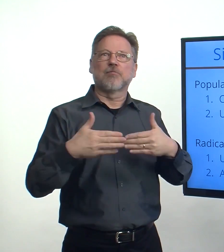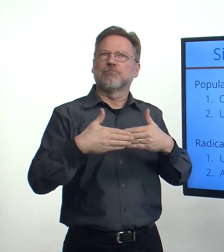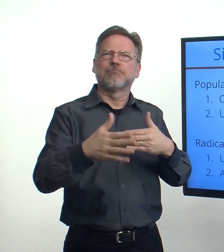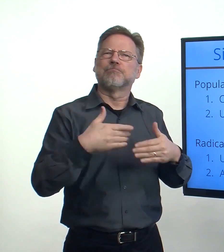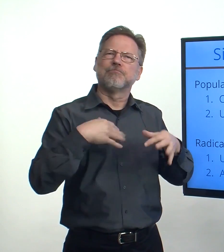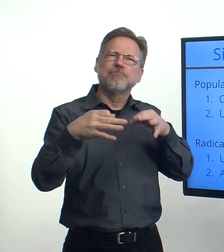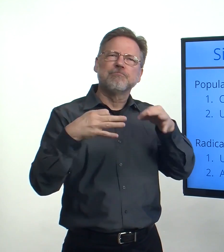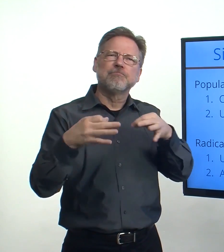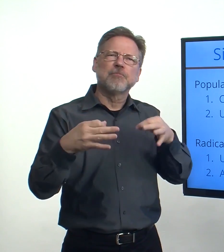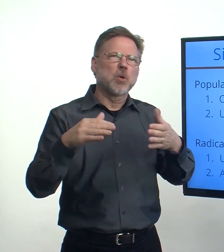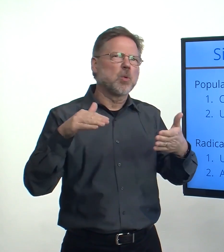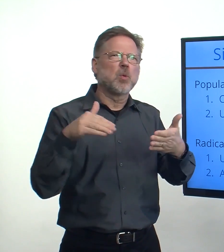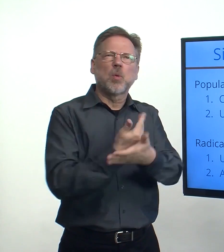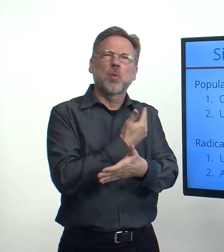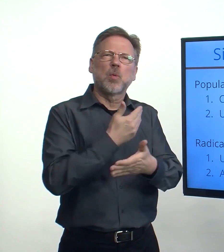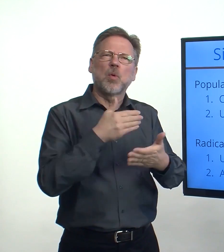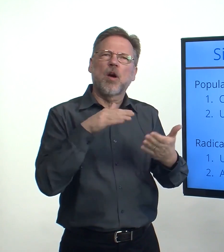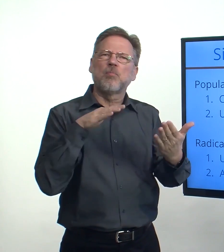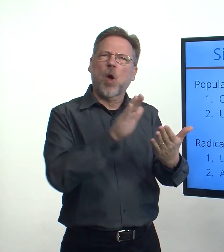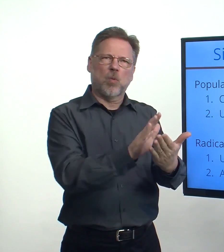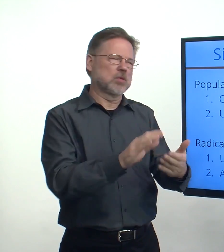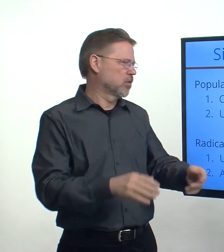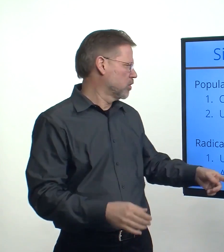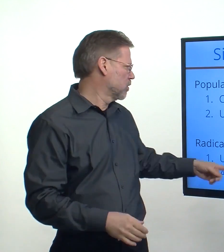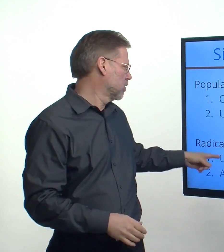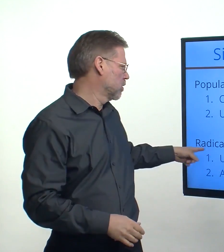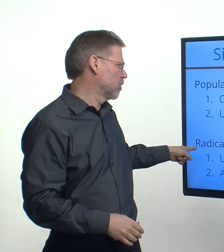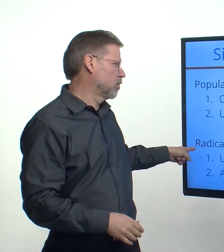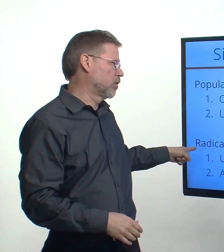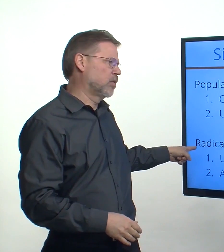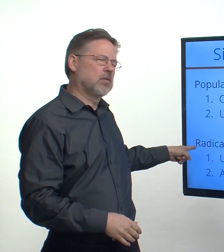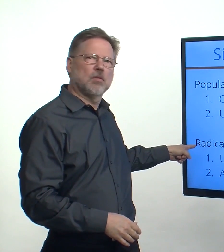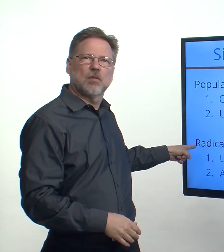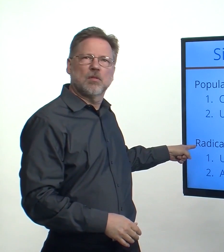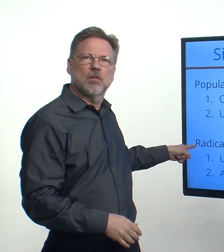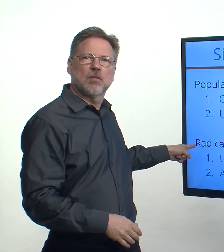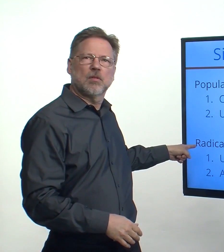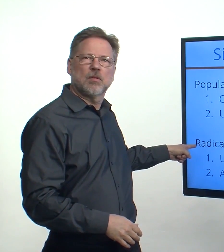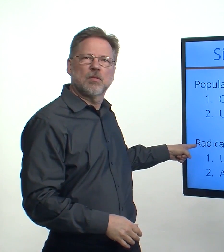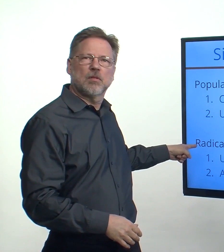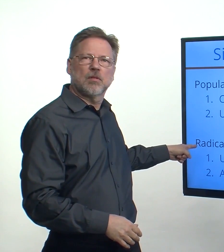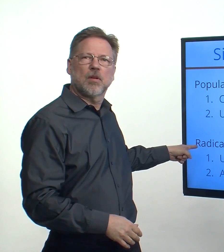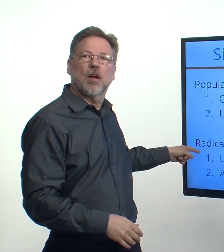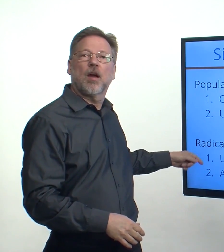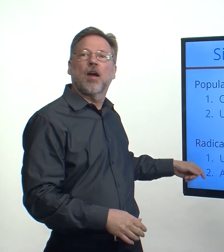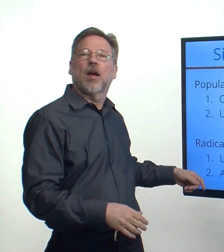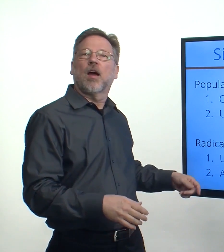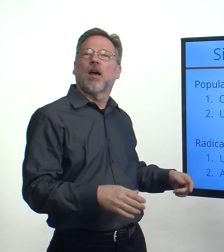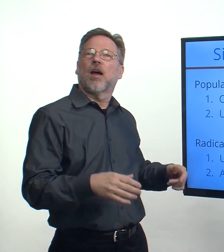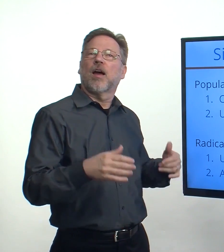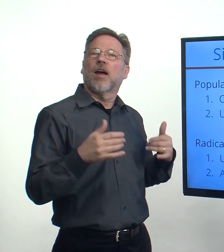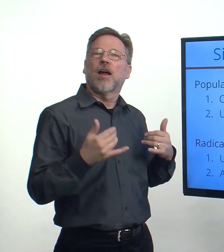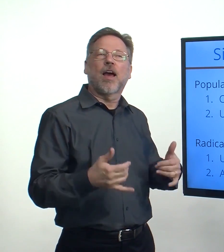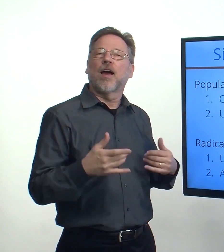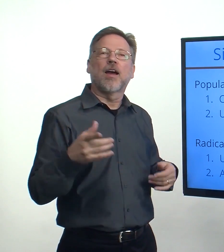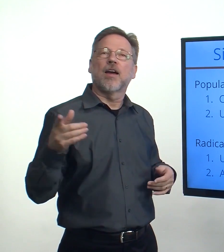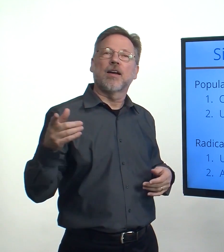But now, I'll talk about a radical new approach proposed by Stokoe in 1960.